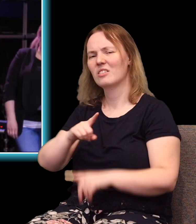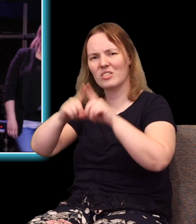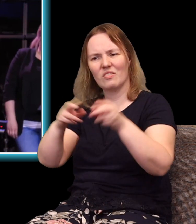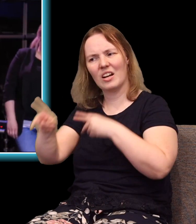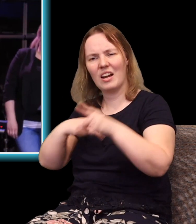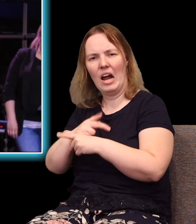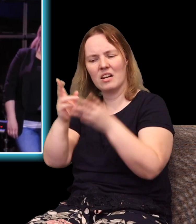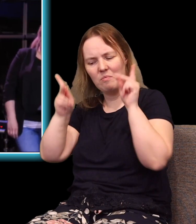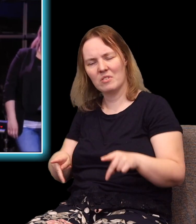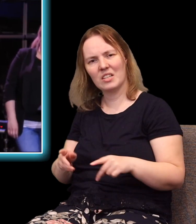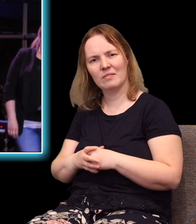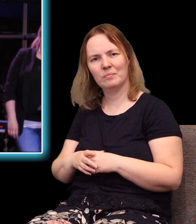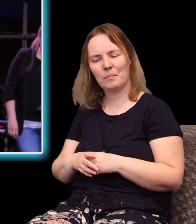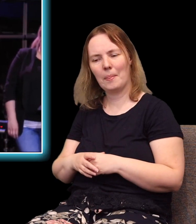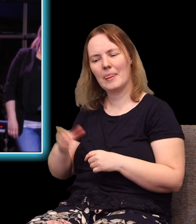of being.